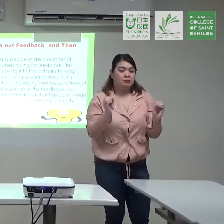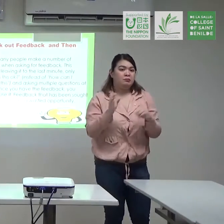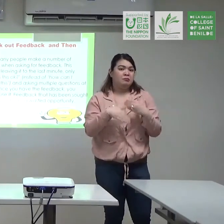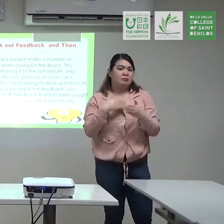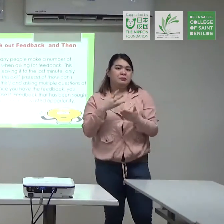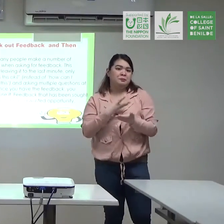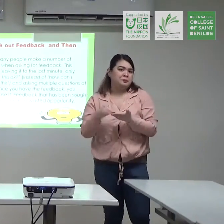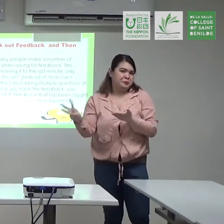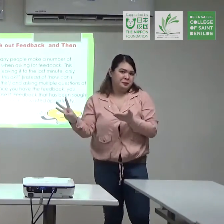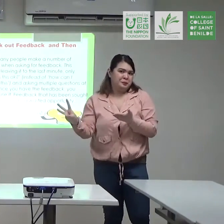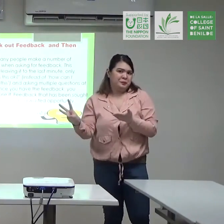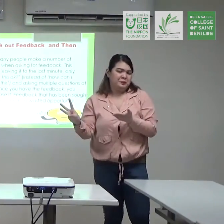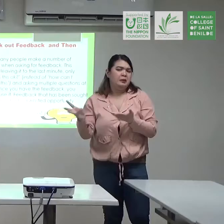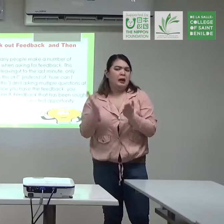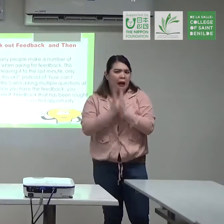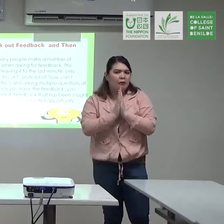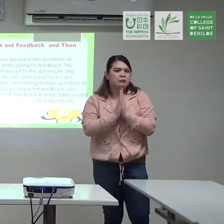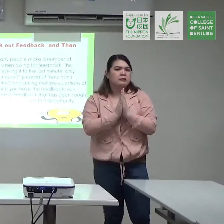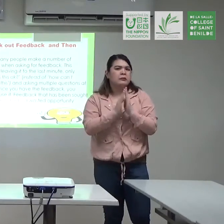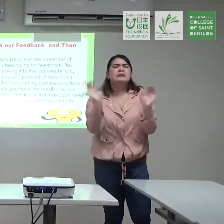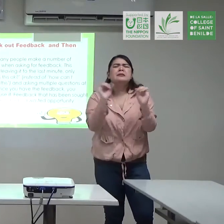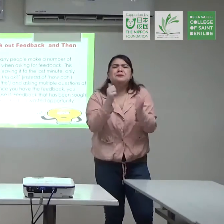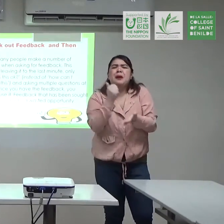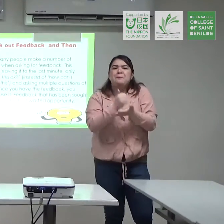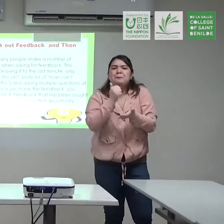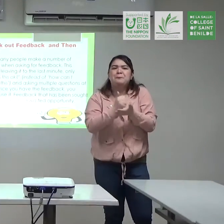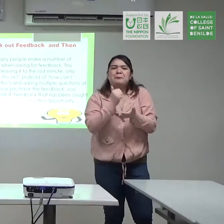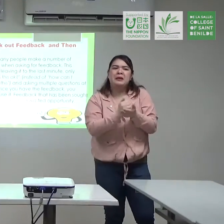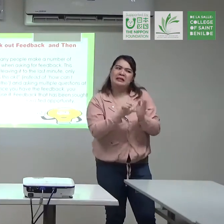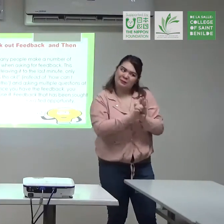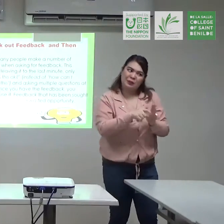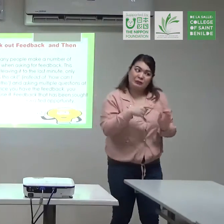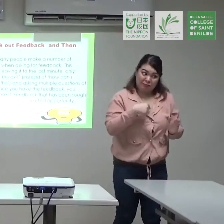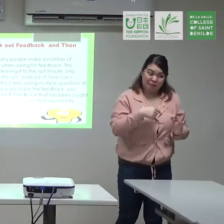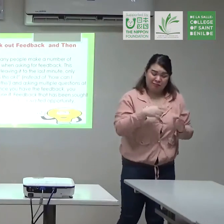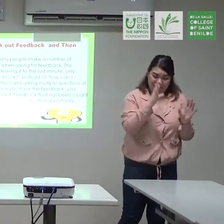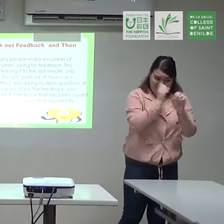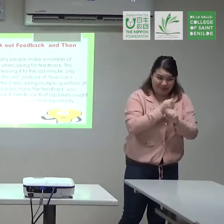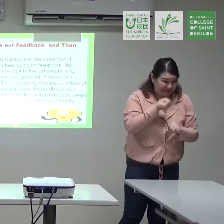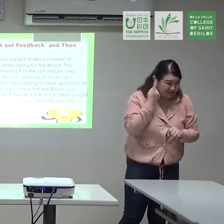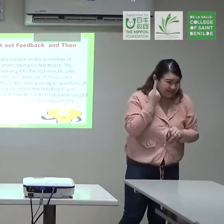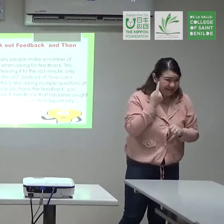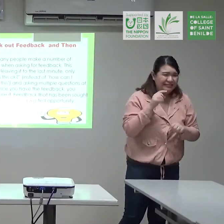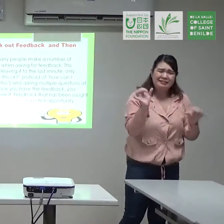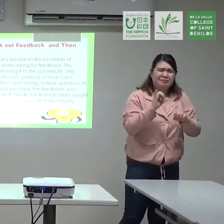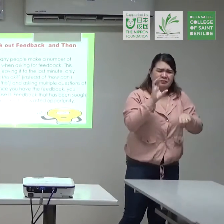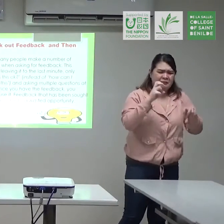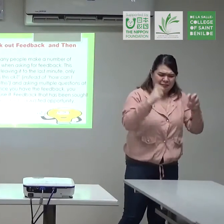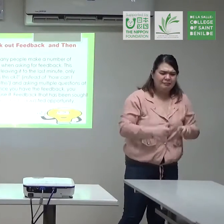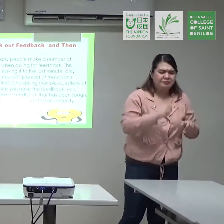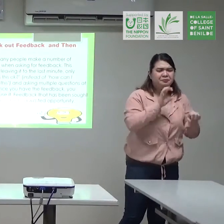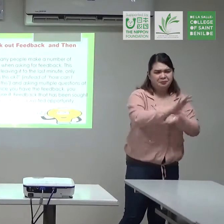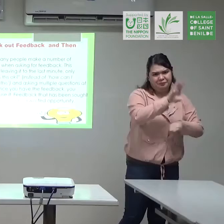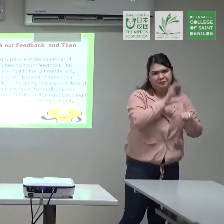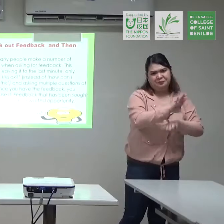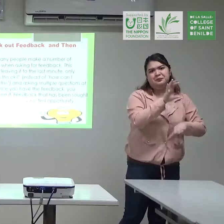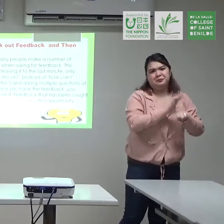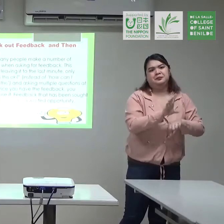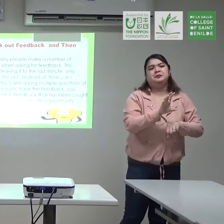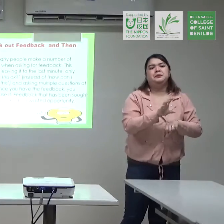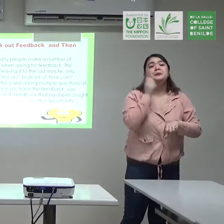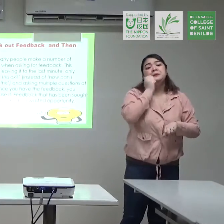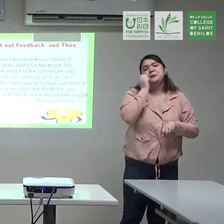So seeking feedback, seeking help, it's like shouting, hey, come on, is this okay? From time to